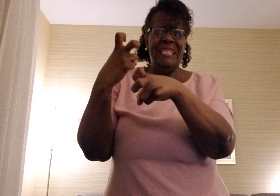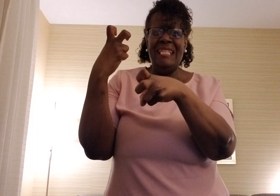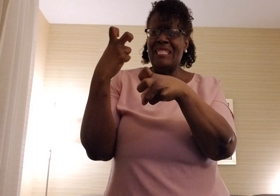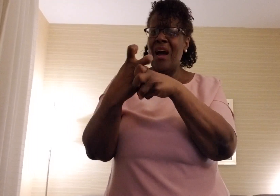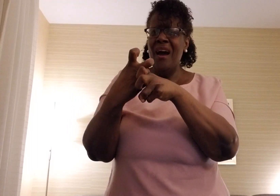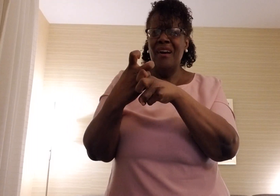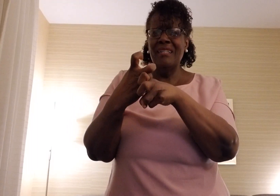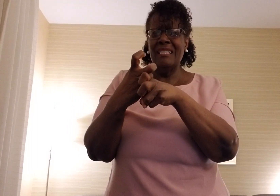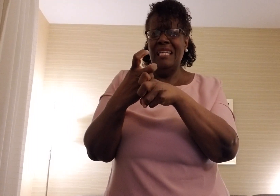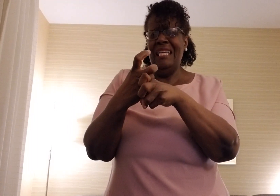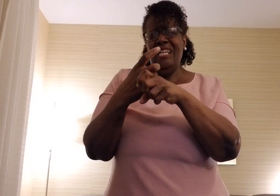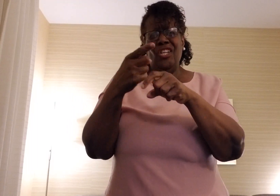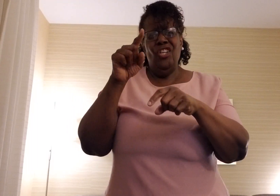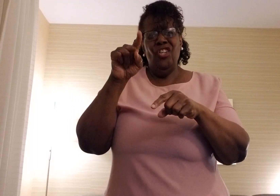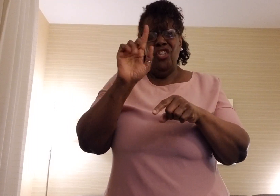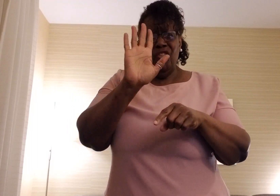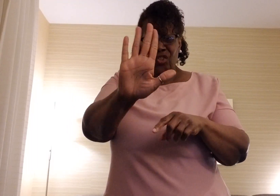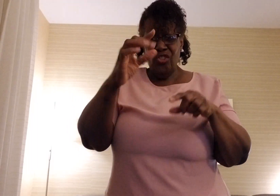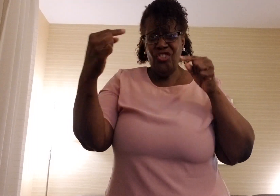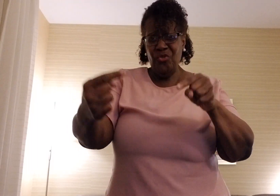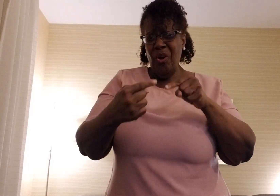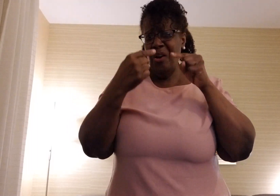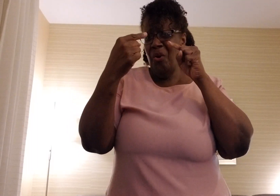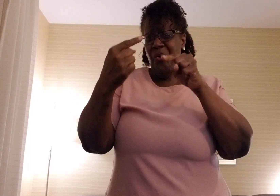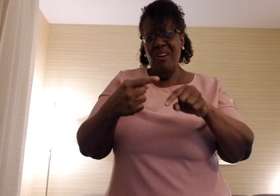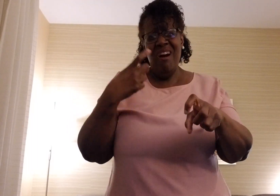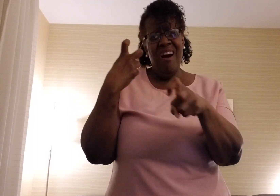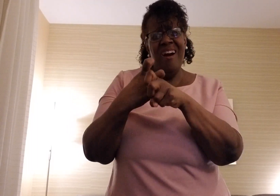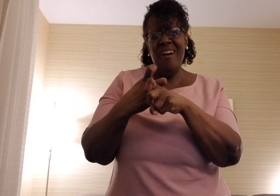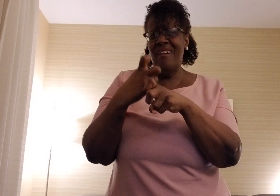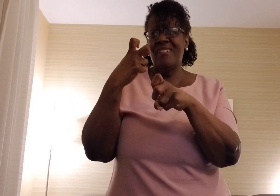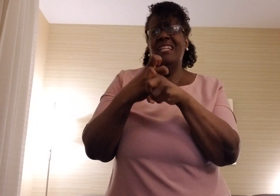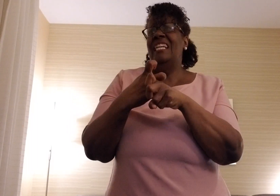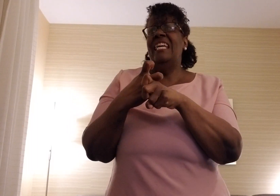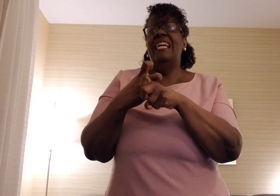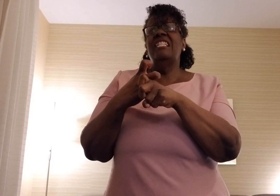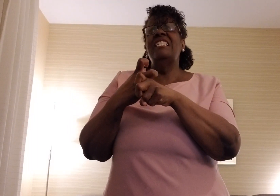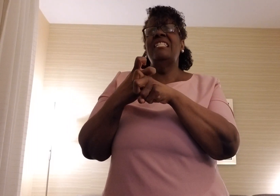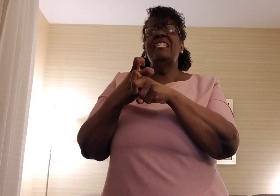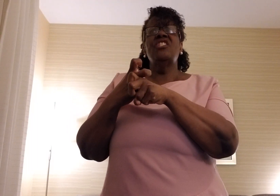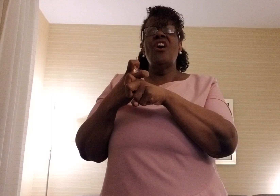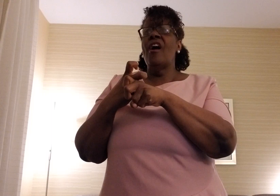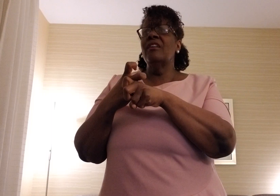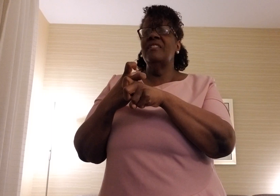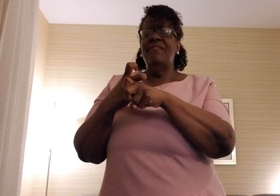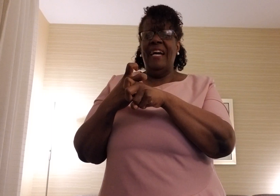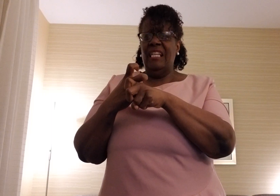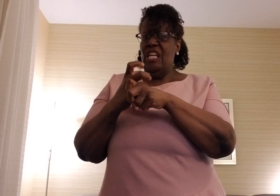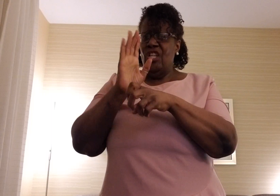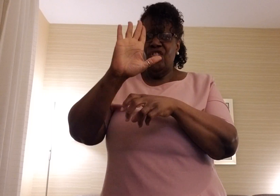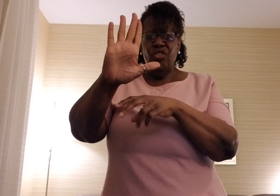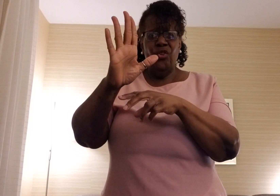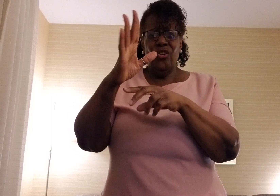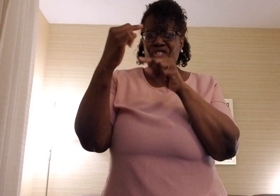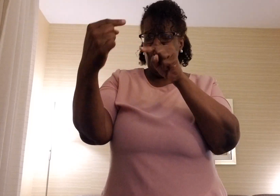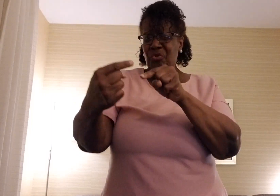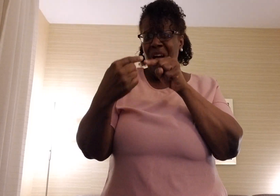It's hard. Your struggle, hard. And she says it's hard to fight. So your